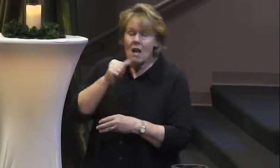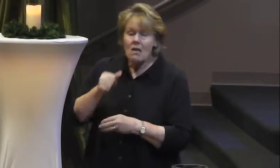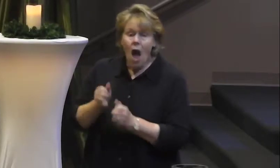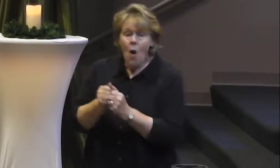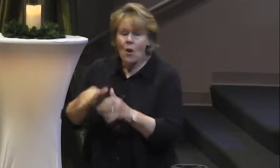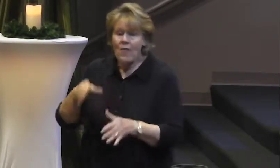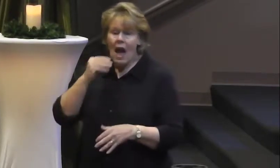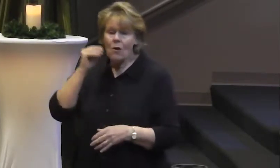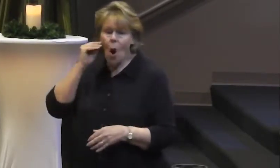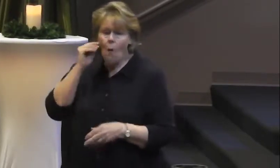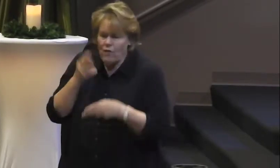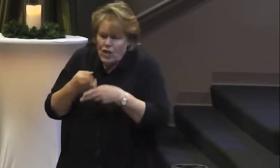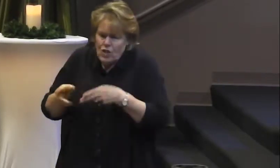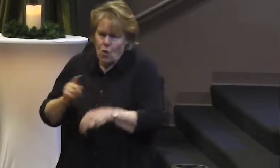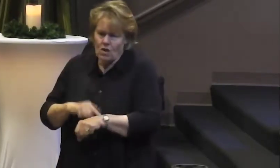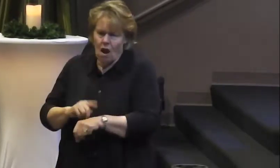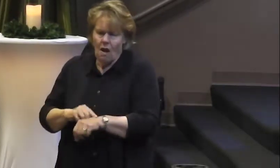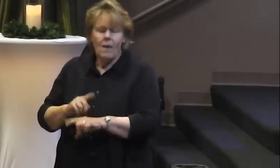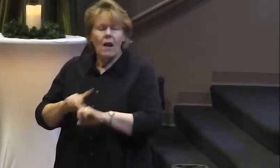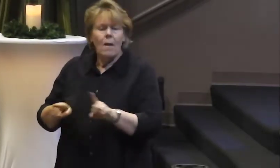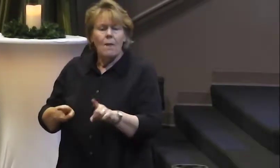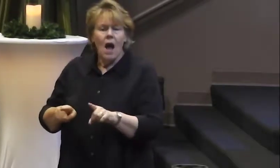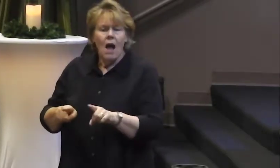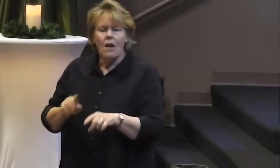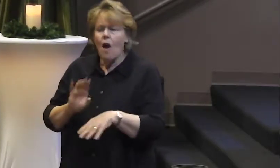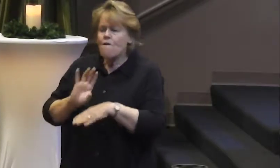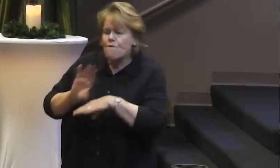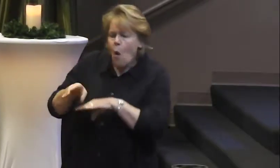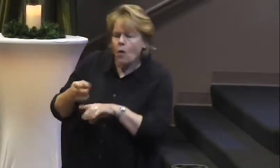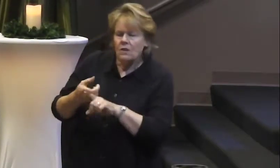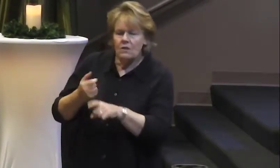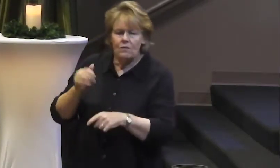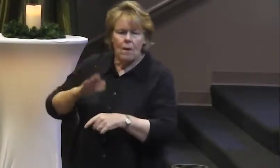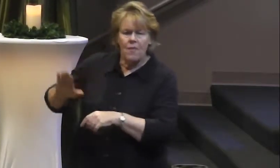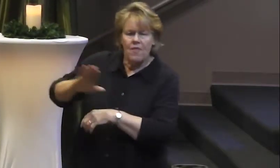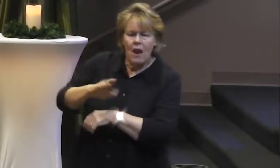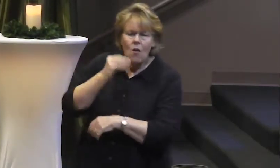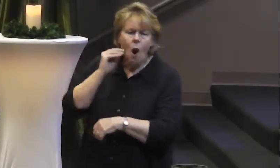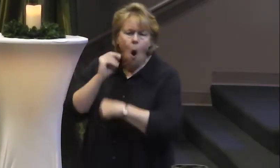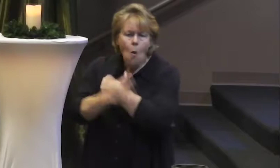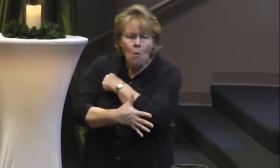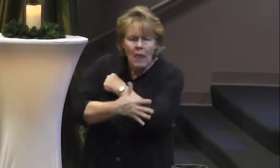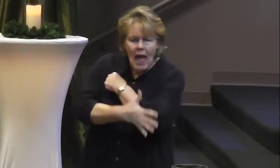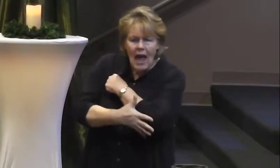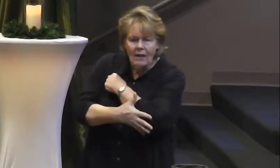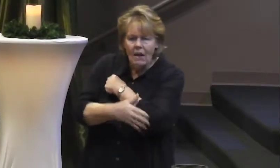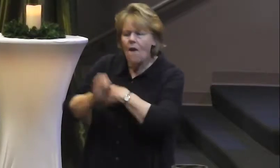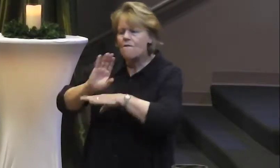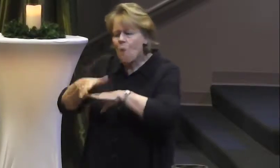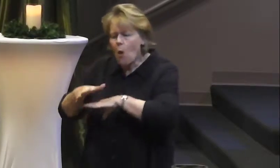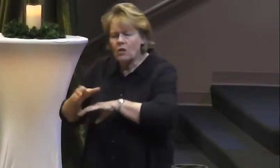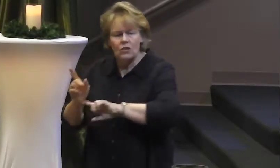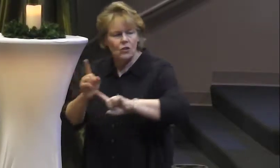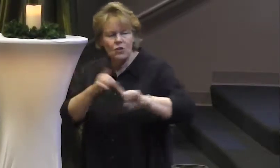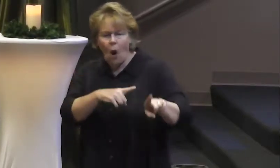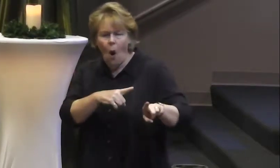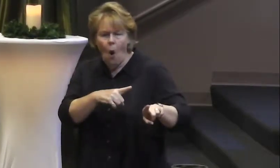displaced from their homelands. Going to strange, even for them, harsh places with